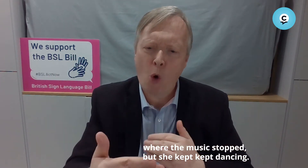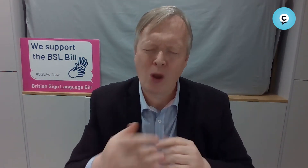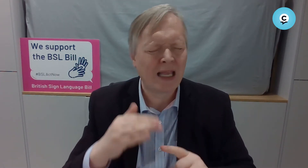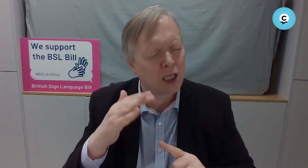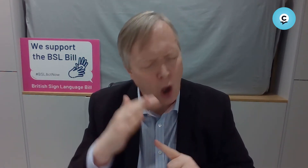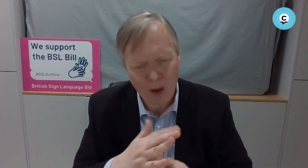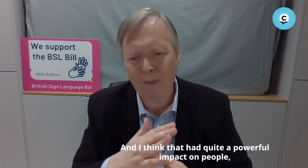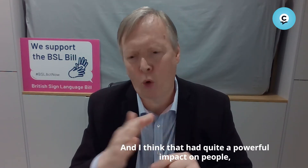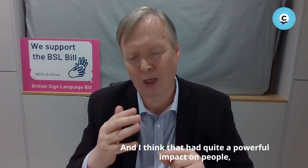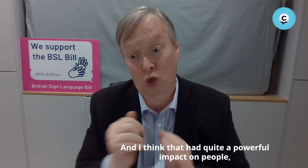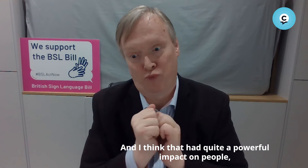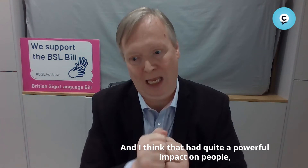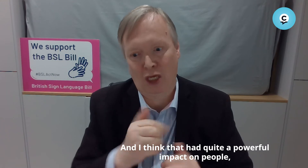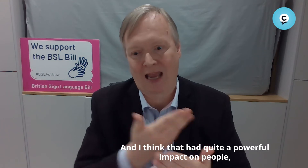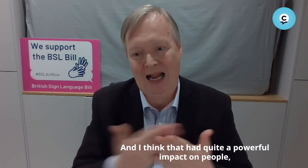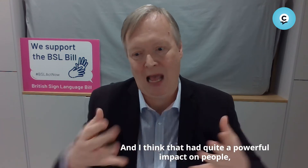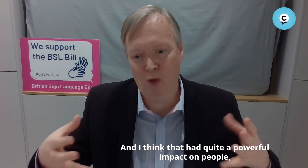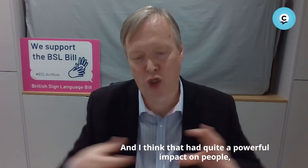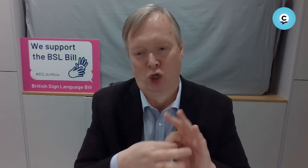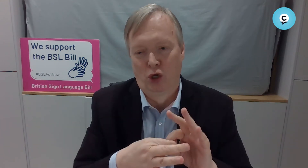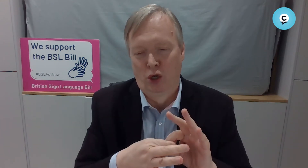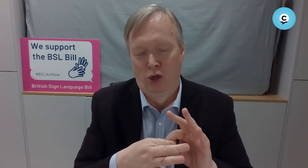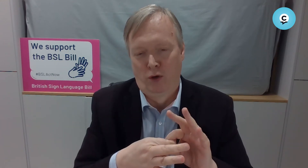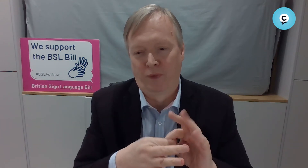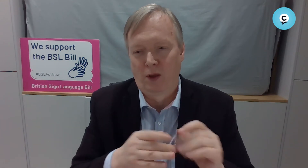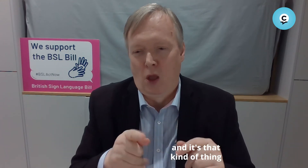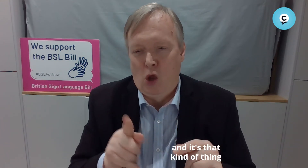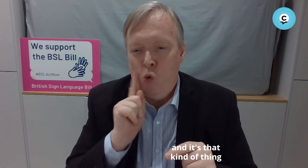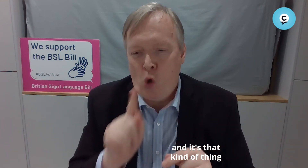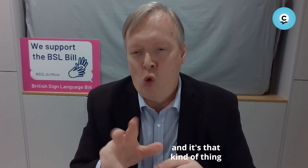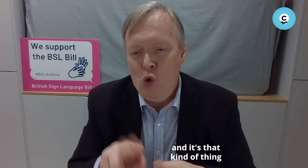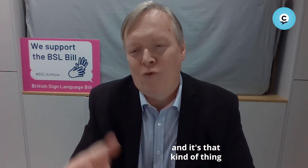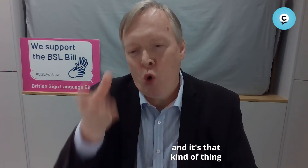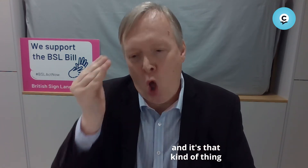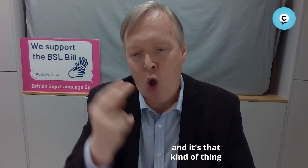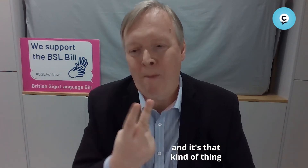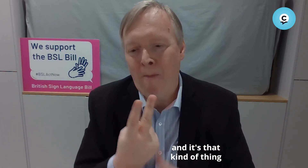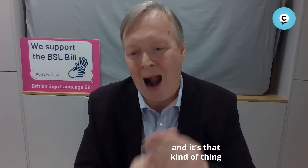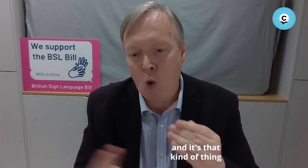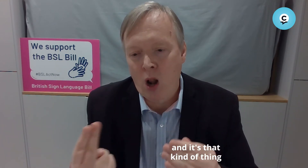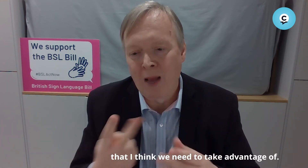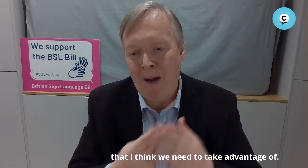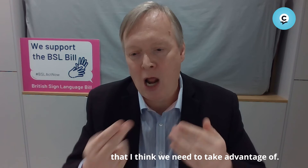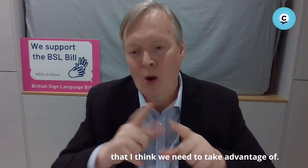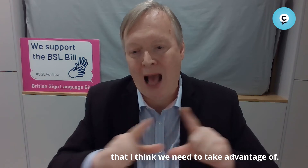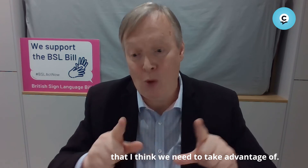dancing, and I think that had quite a powerful impact on people. And it's that kind of thing that I think we need to